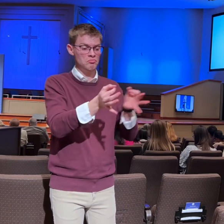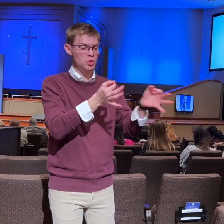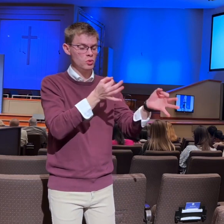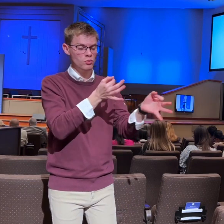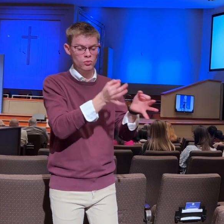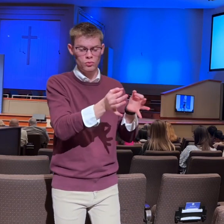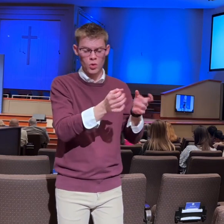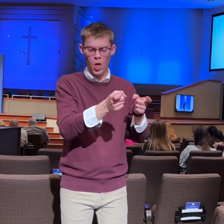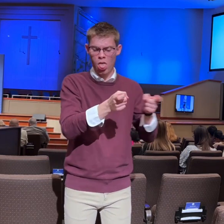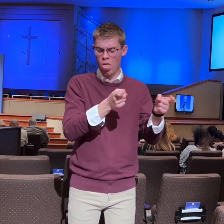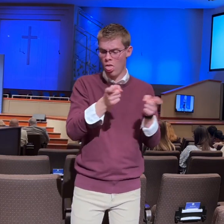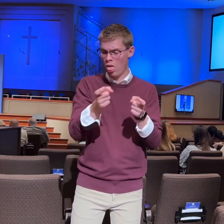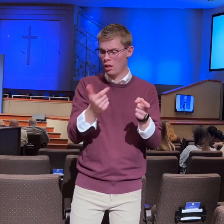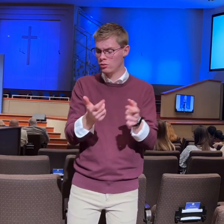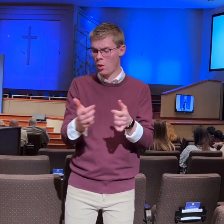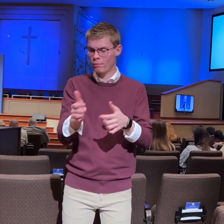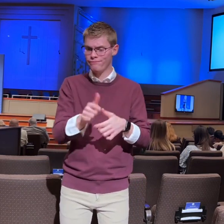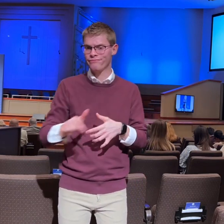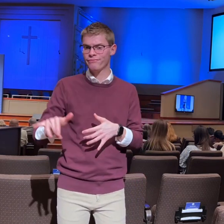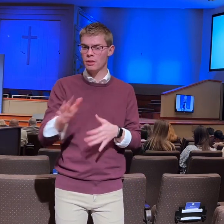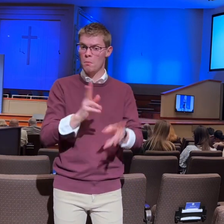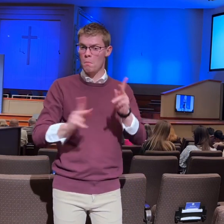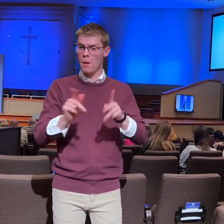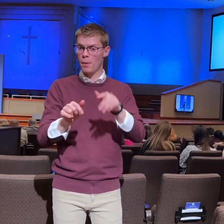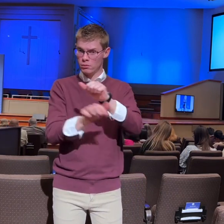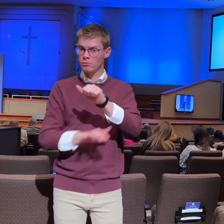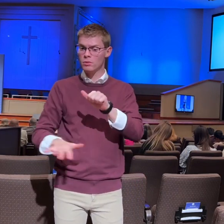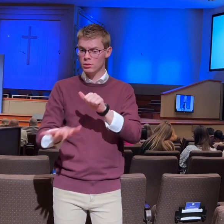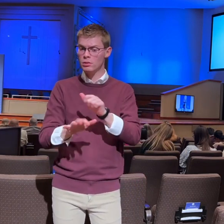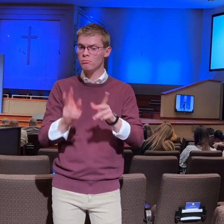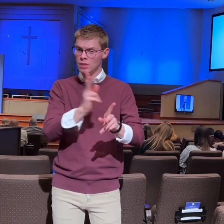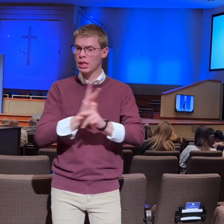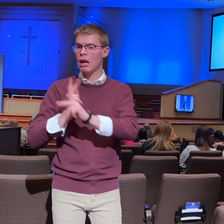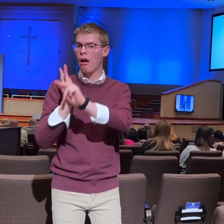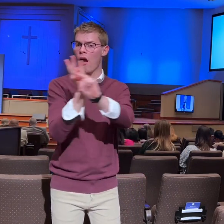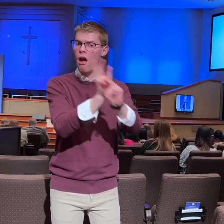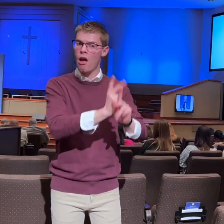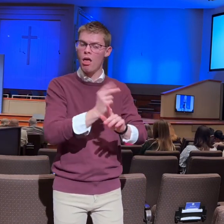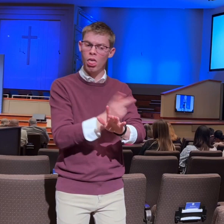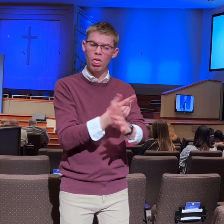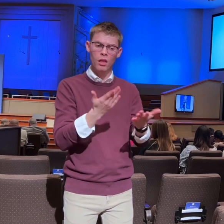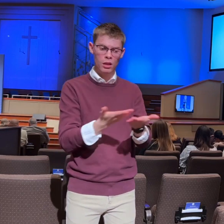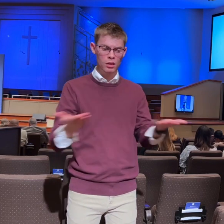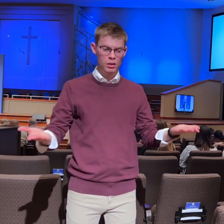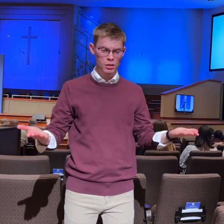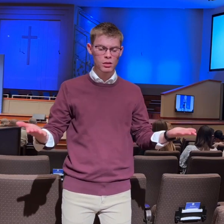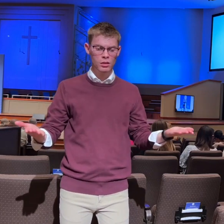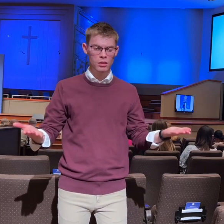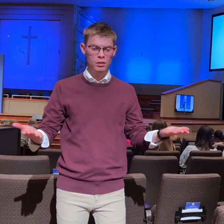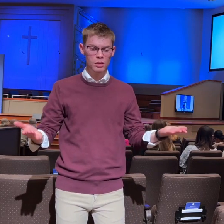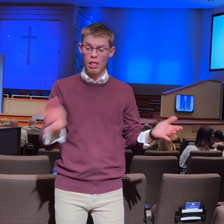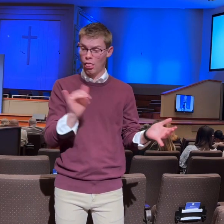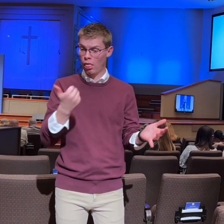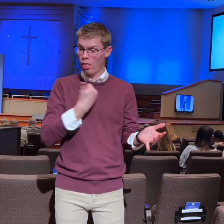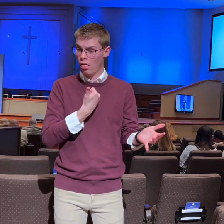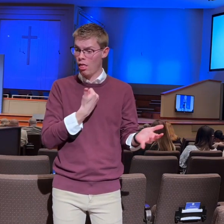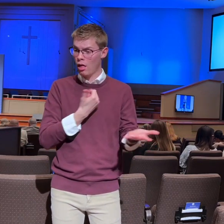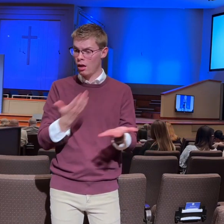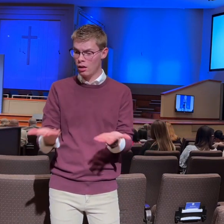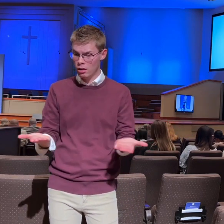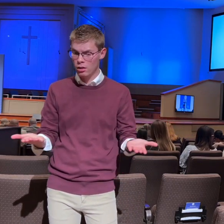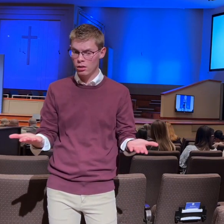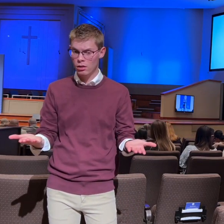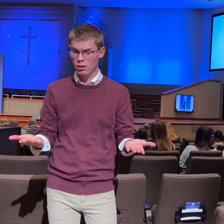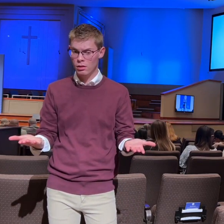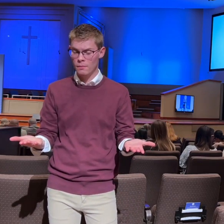For I know this, that after my departing shall grievous wolves enter in among you, not sparing the flock, also of your own selves shall men arise,